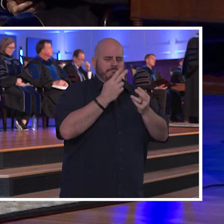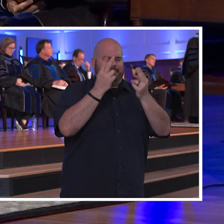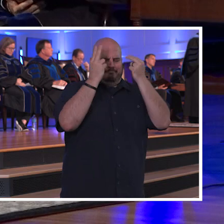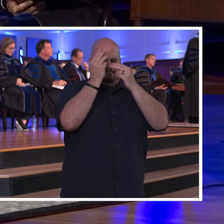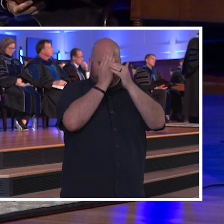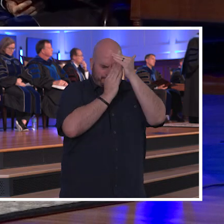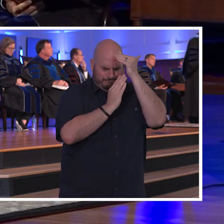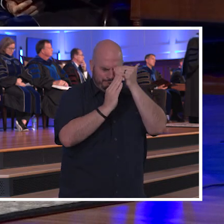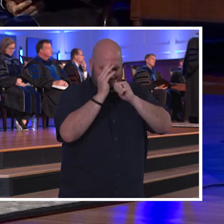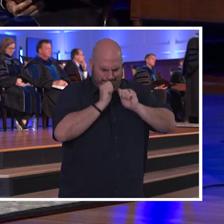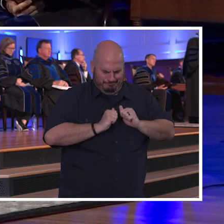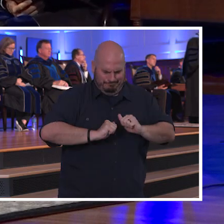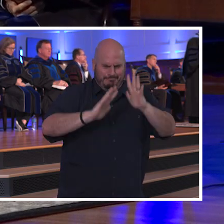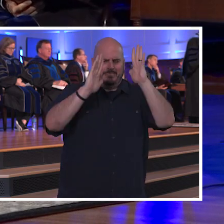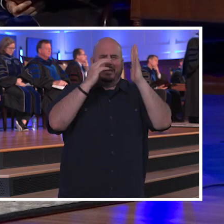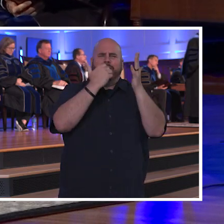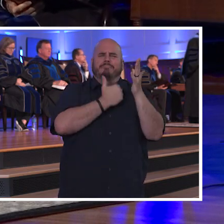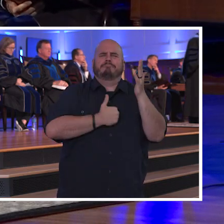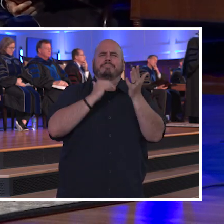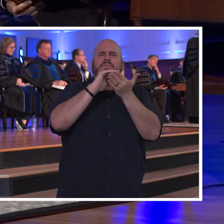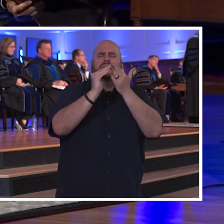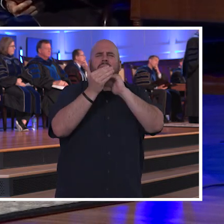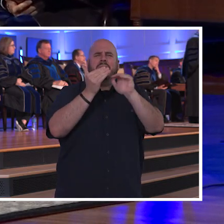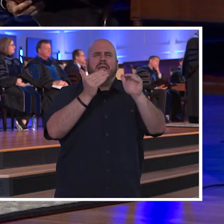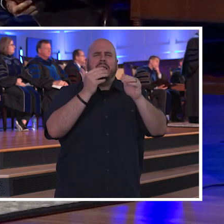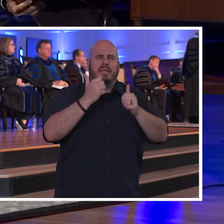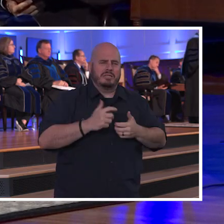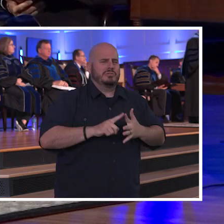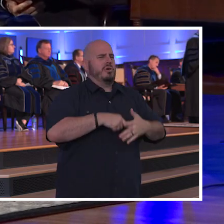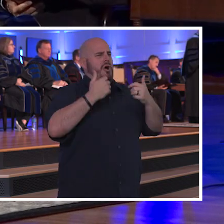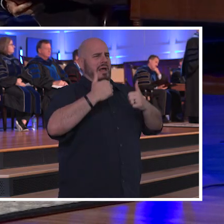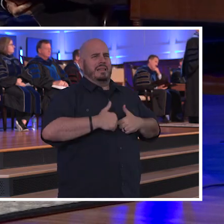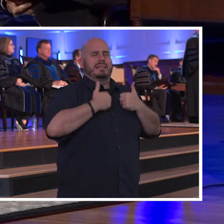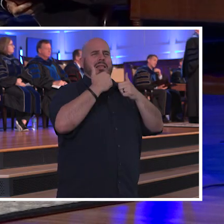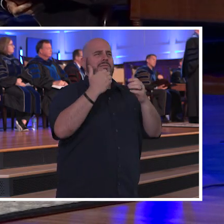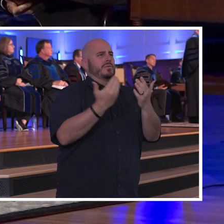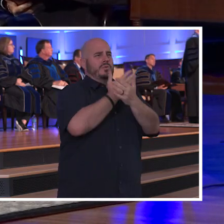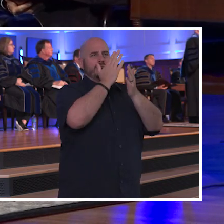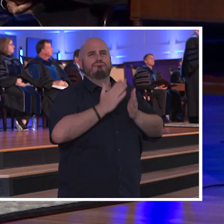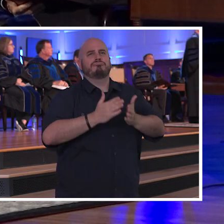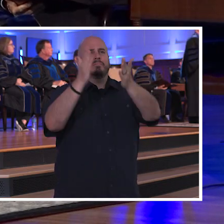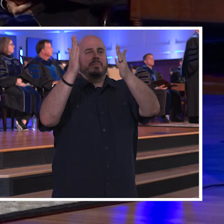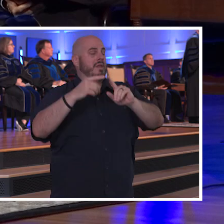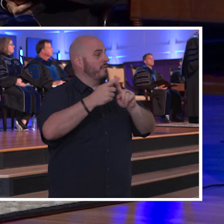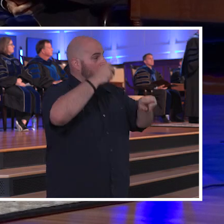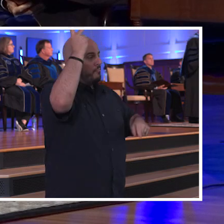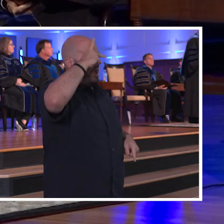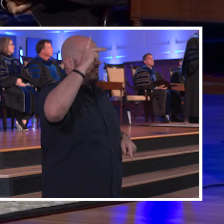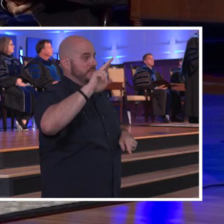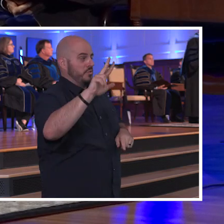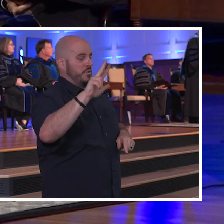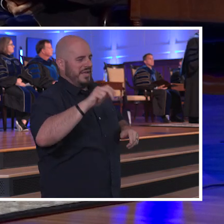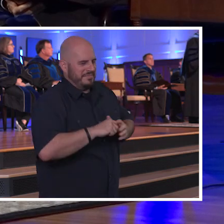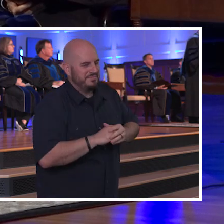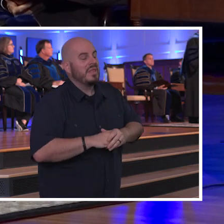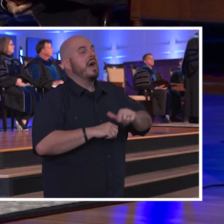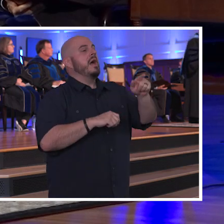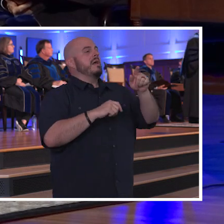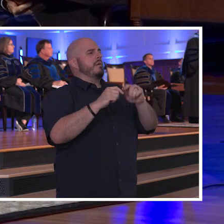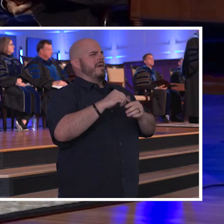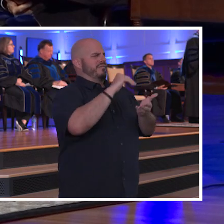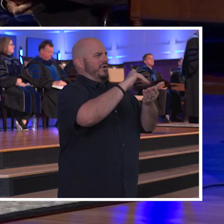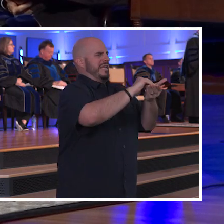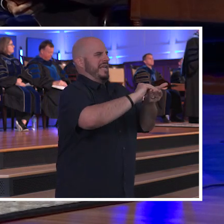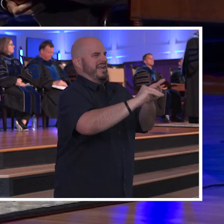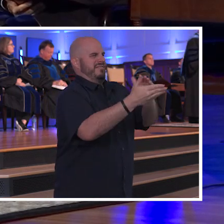habits of living for a new lifestyle. Forgiveness, and this comes right out of Proverbs 3:8, forgiveness is medicine for